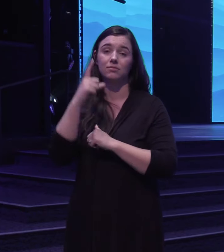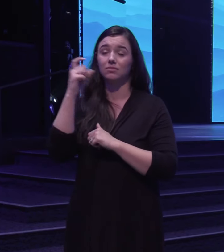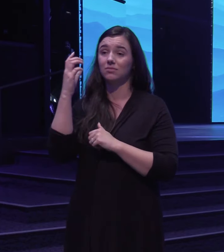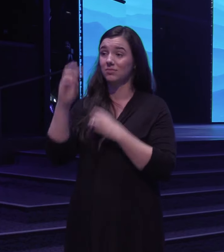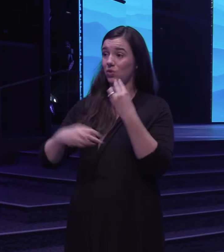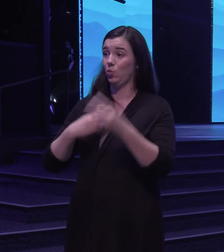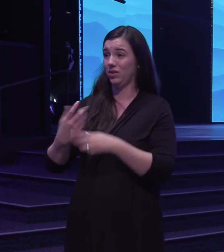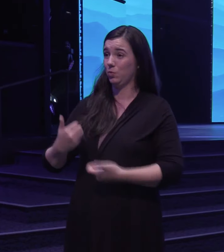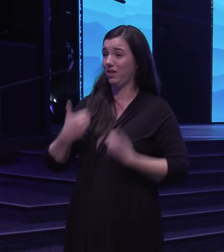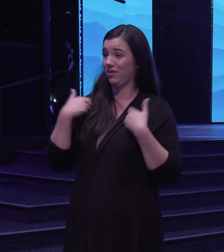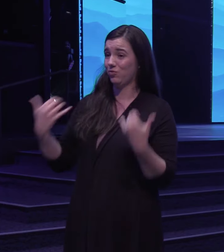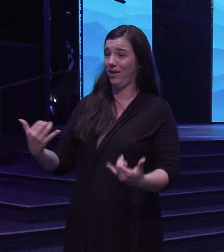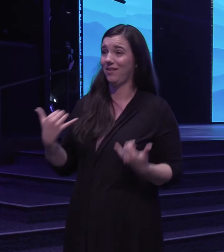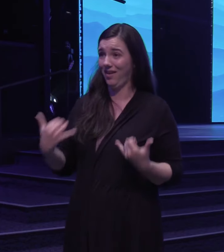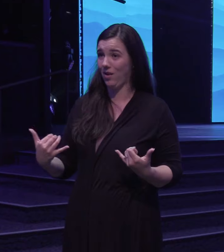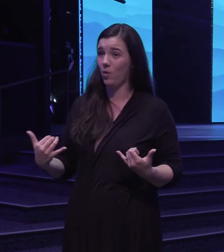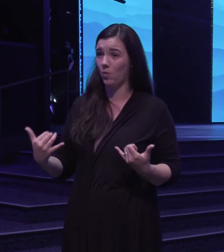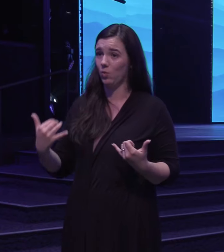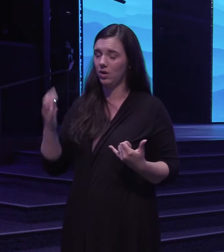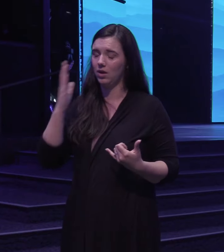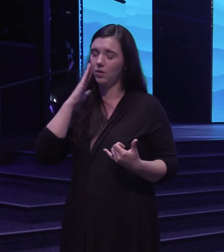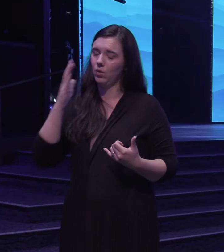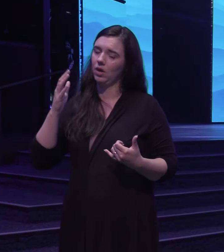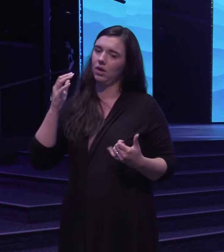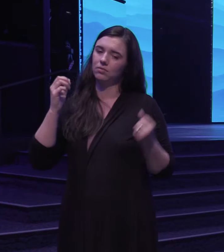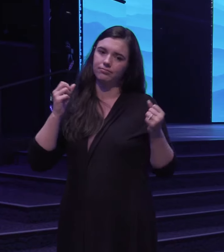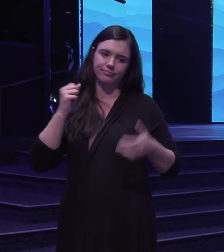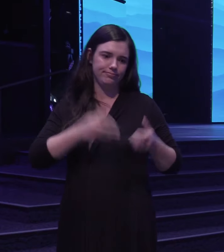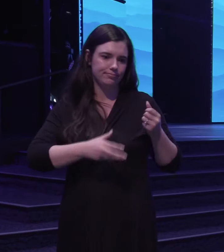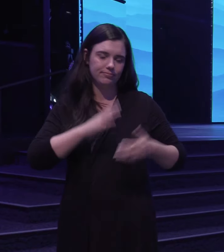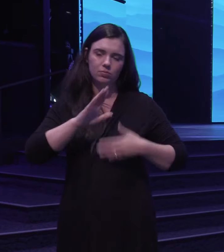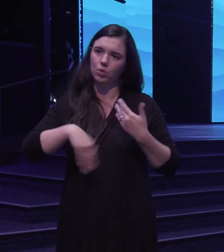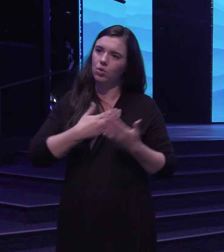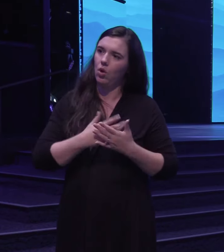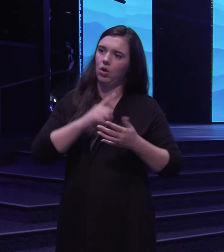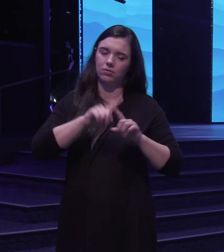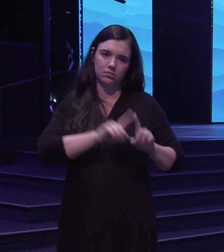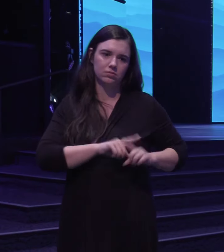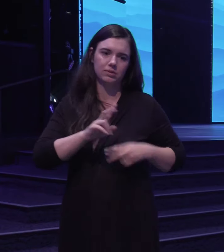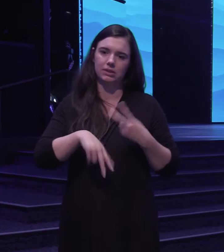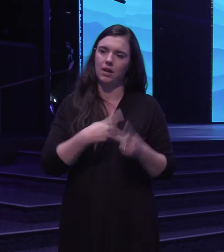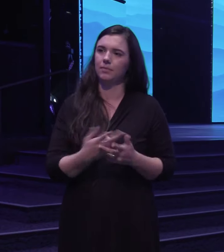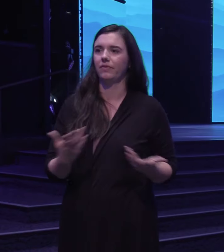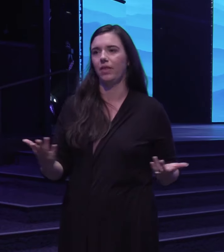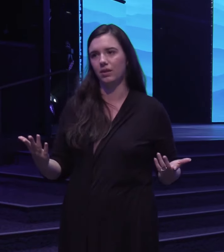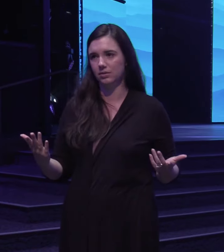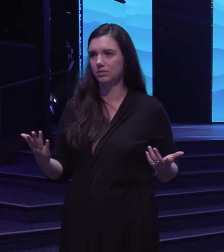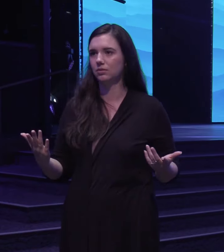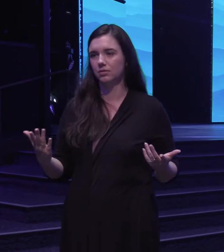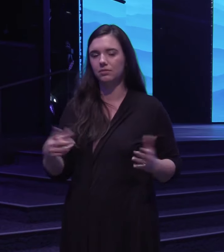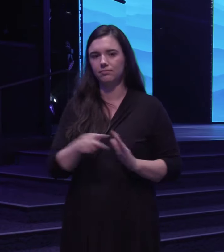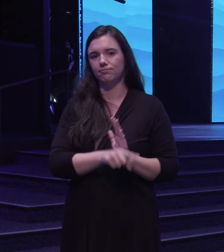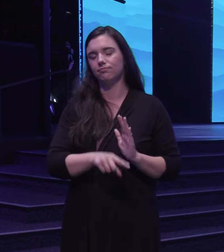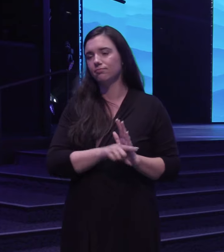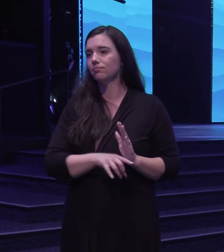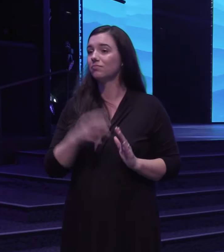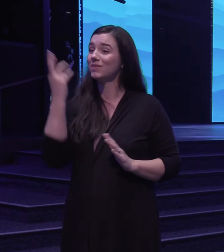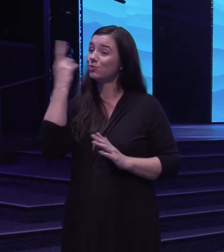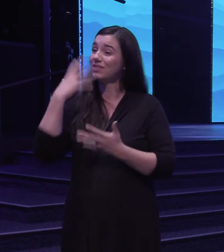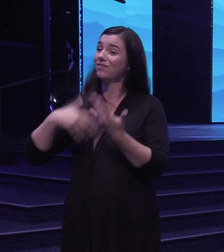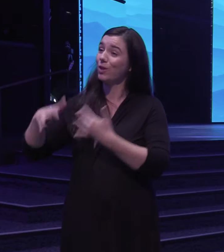world that we live in right now is going to bombard them with all kinds of things. And that's why fellowship